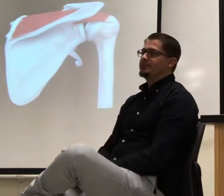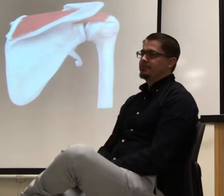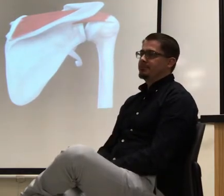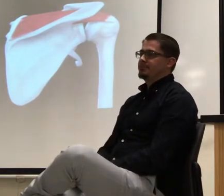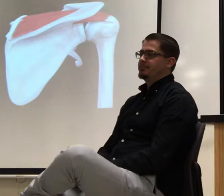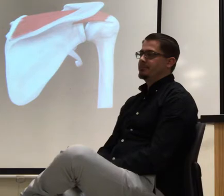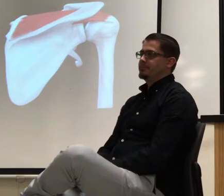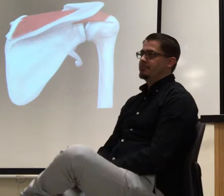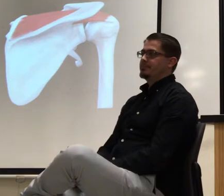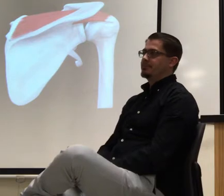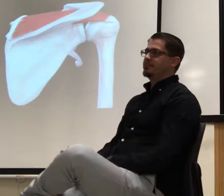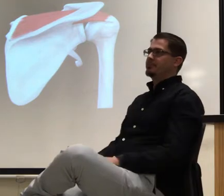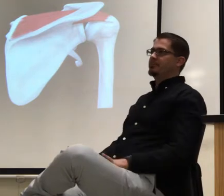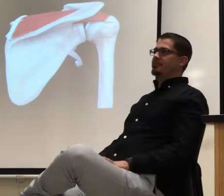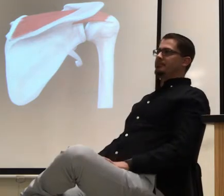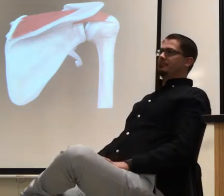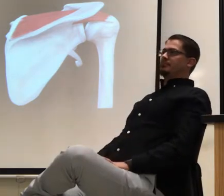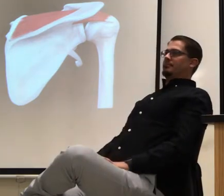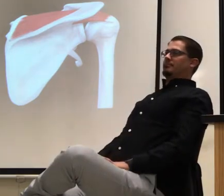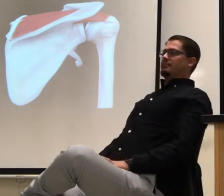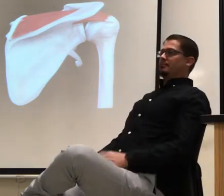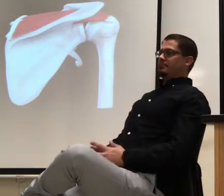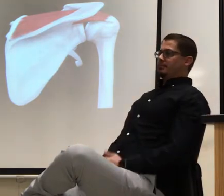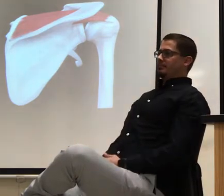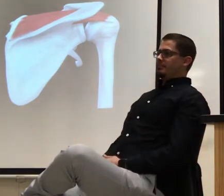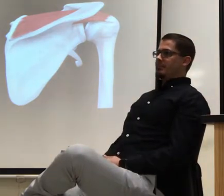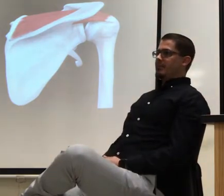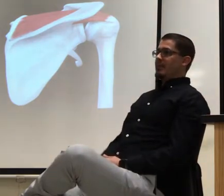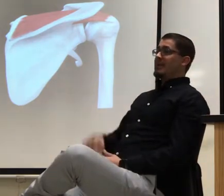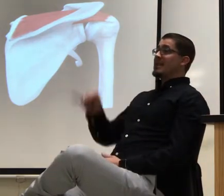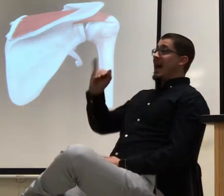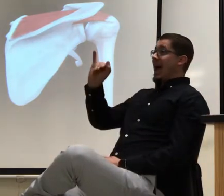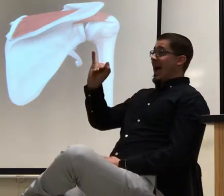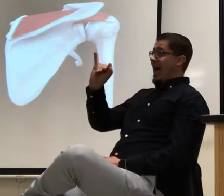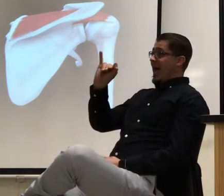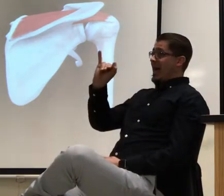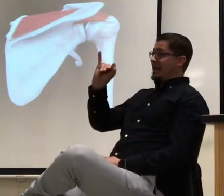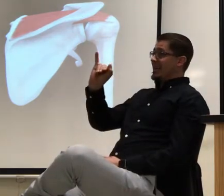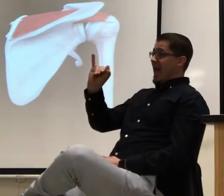Insert, okay, that's a I, not a one. It inserts